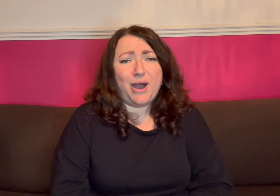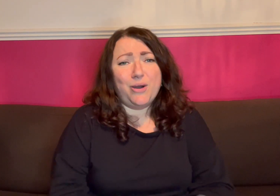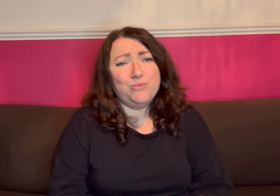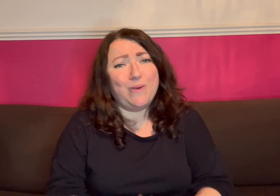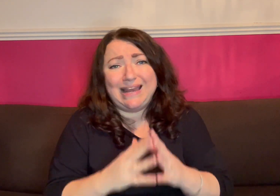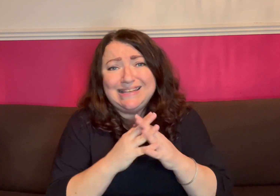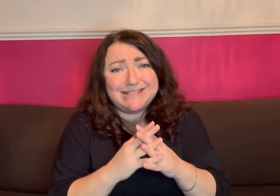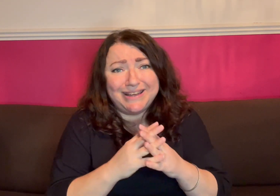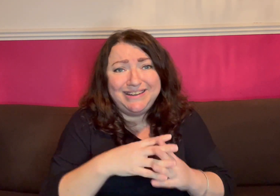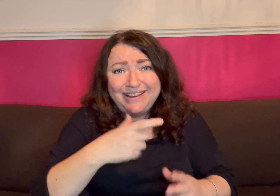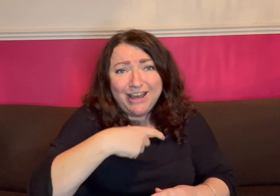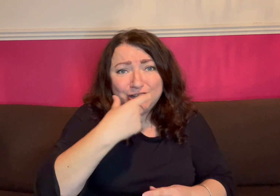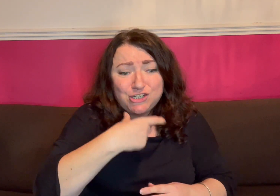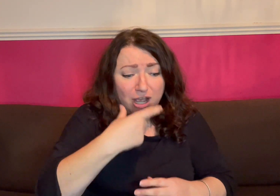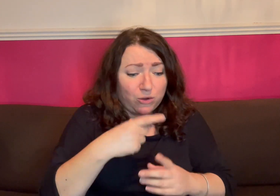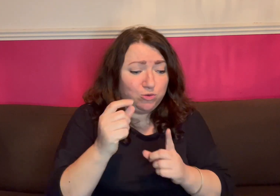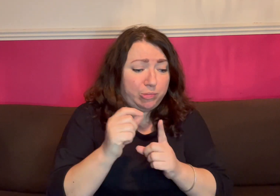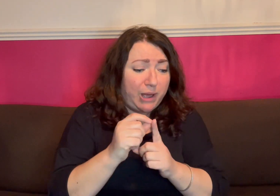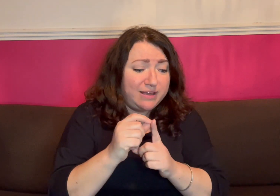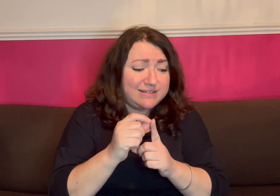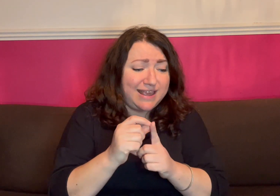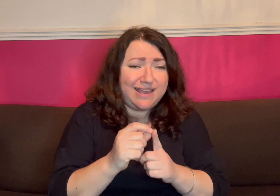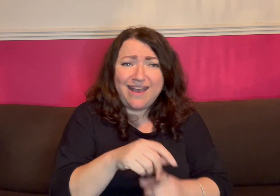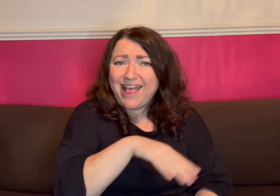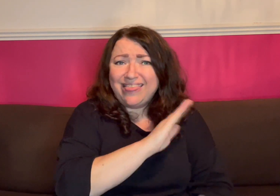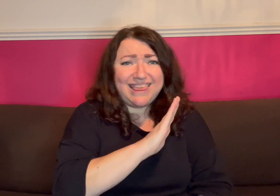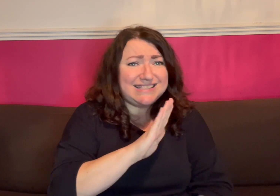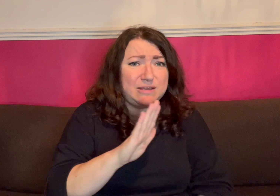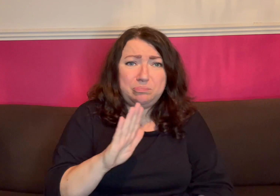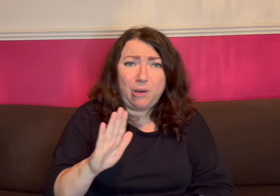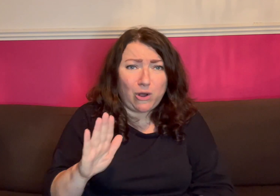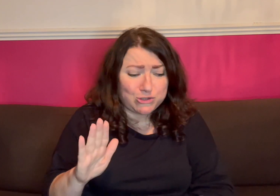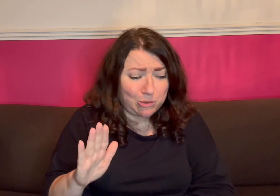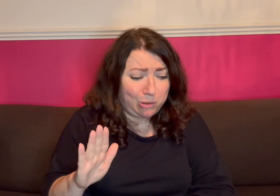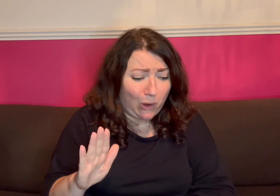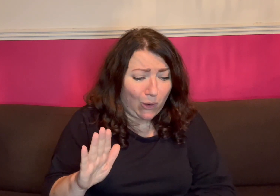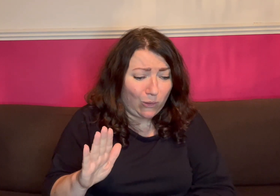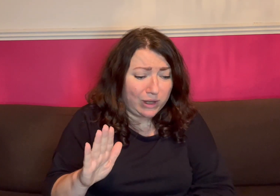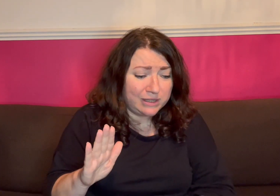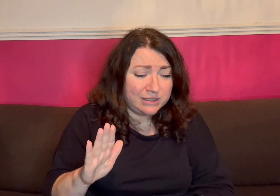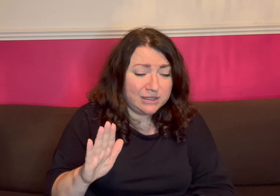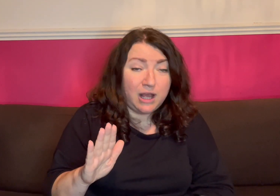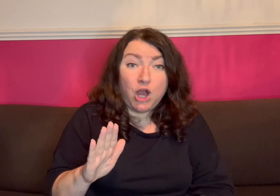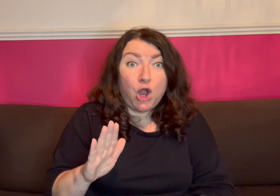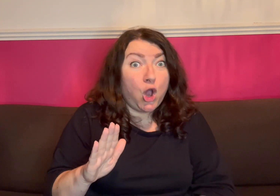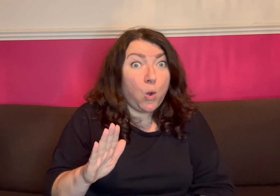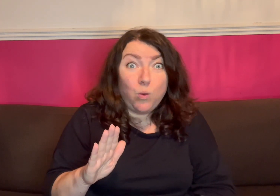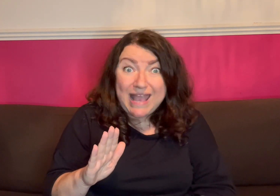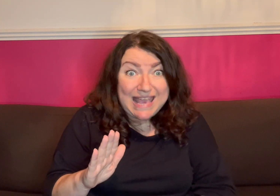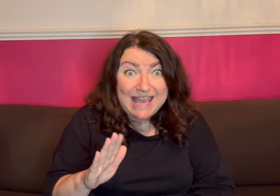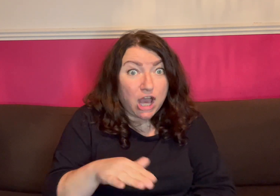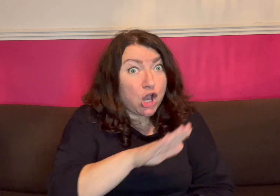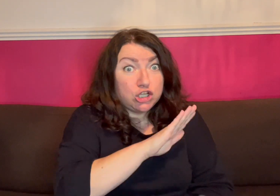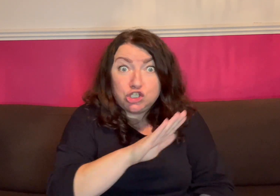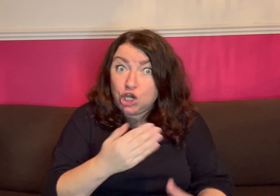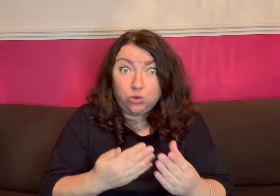Oh, Wellington, chuckled Percy, that's impossible. We don't